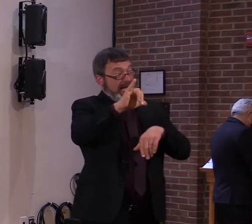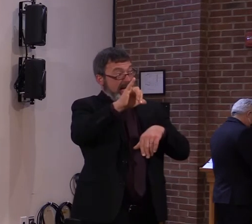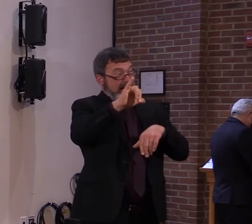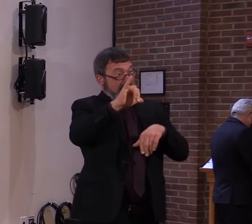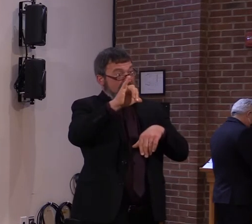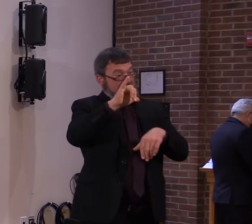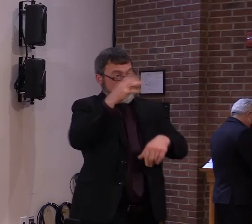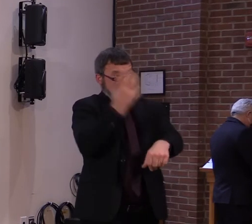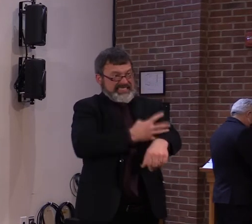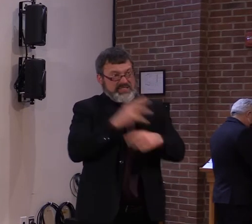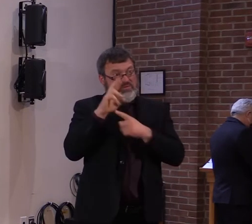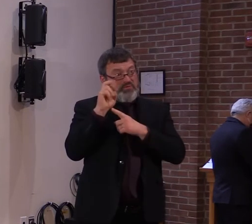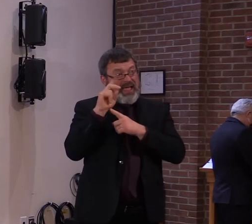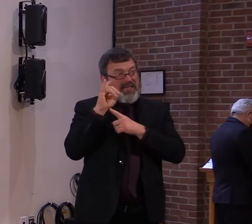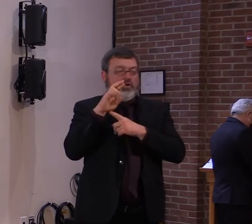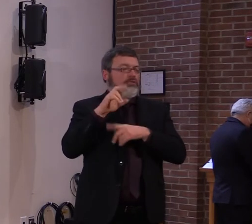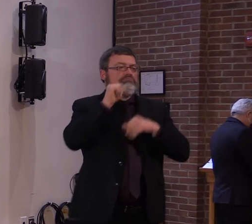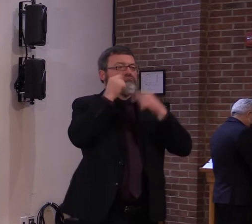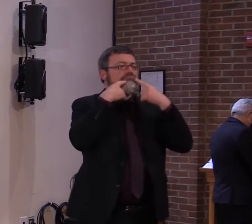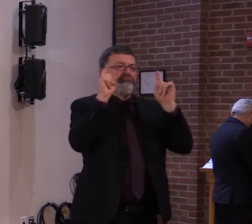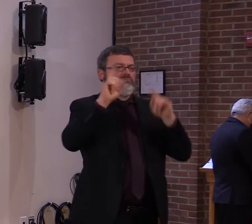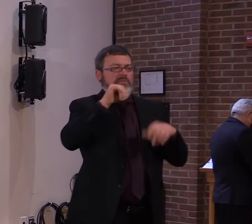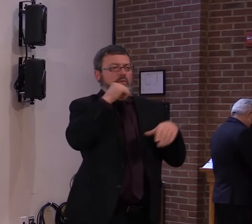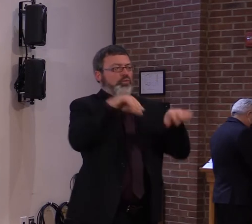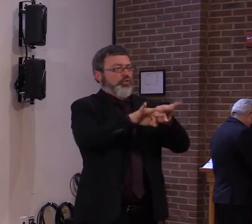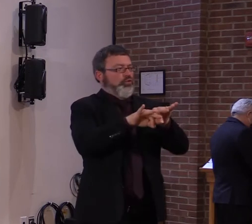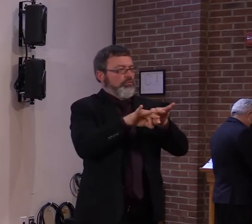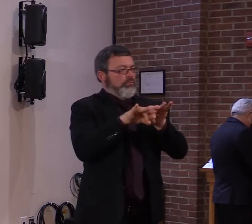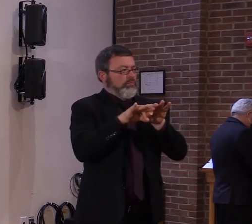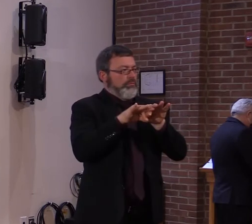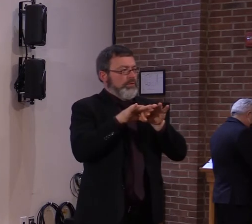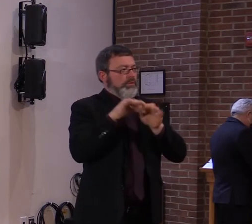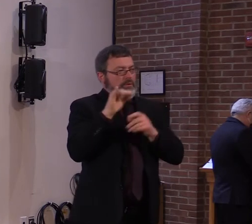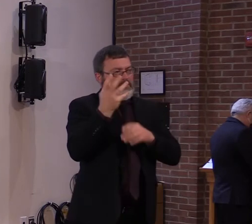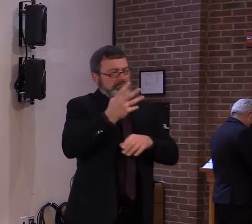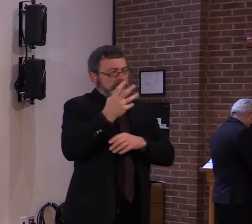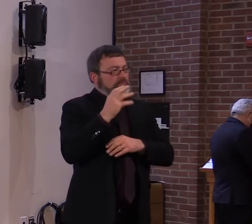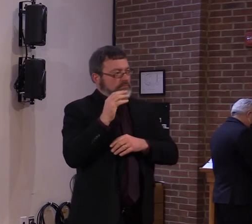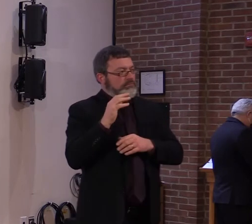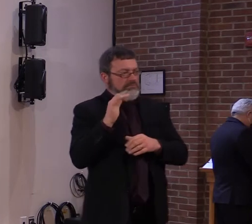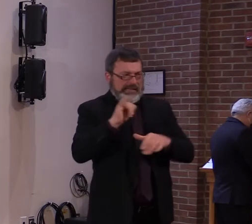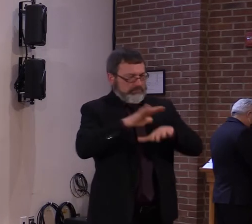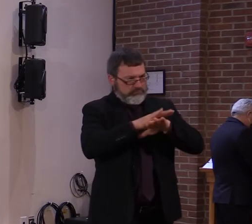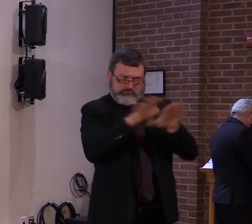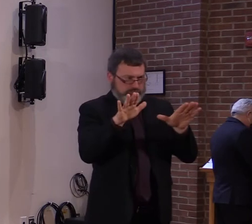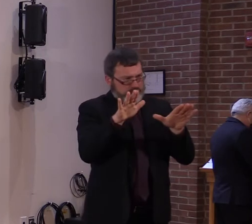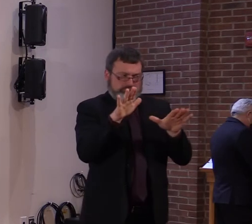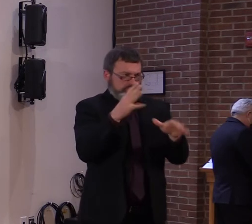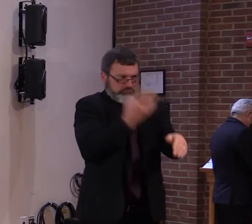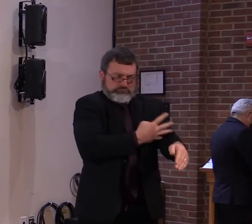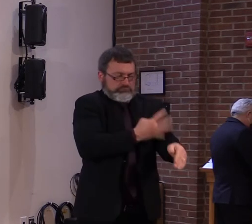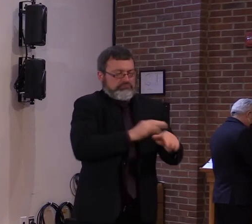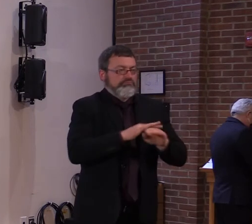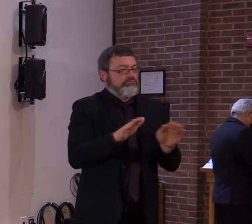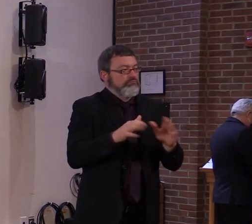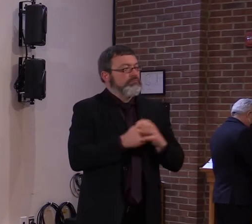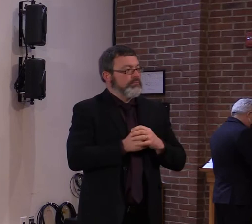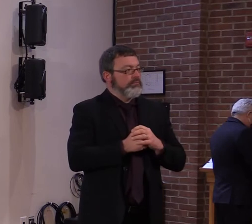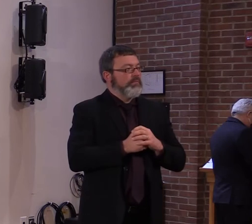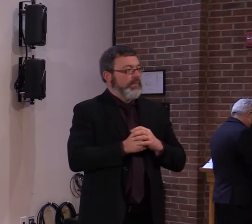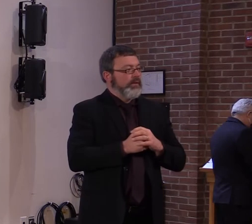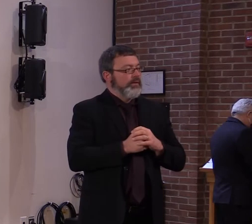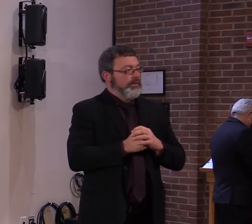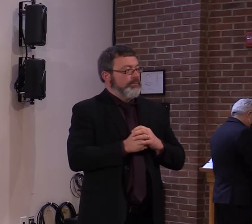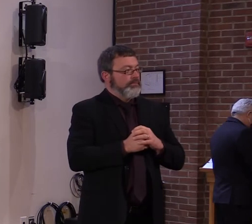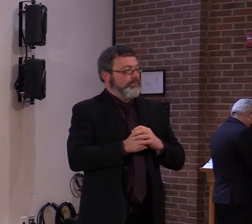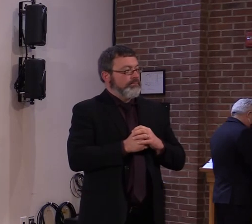will, of antibodies. Even though just prior to that, people were utilizing what literature there